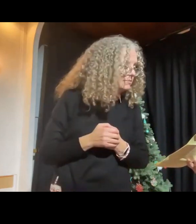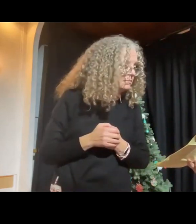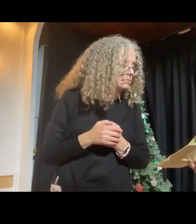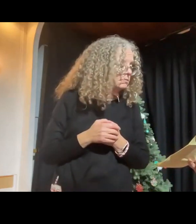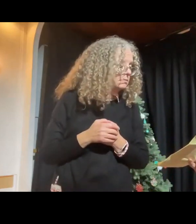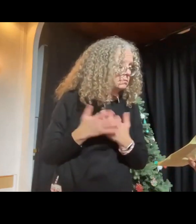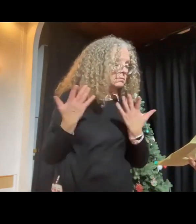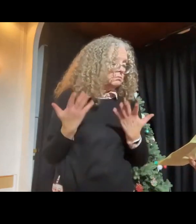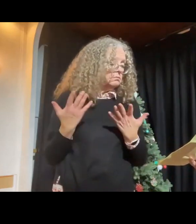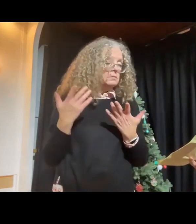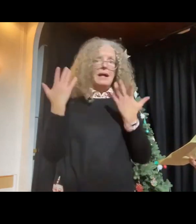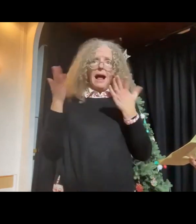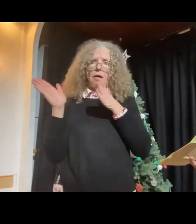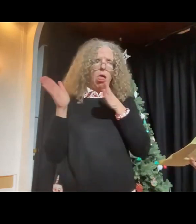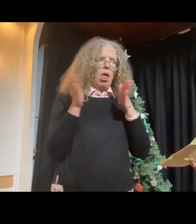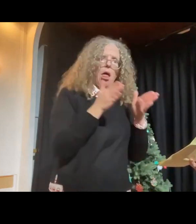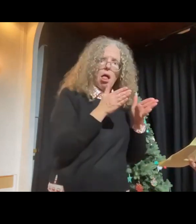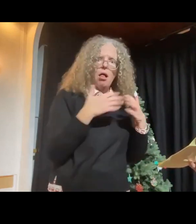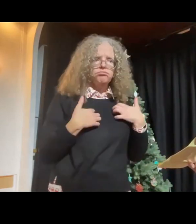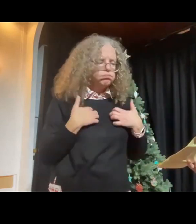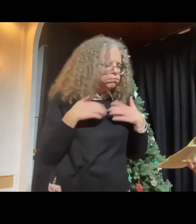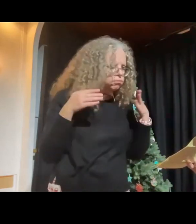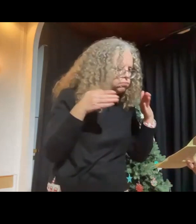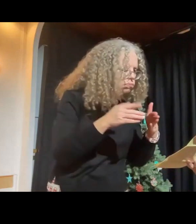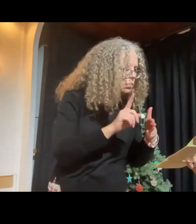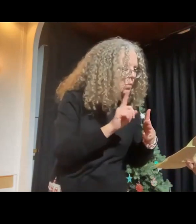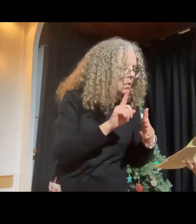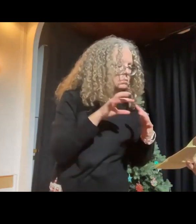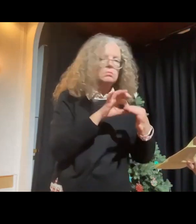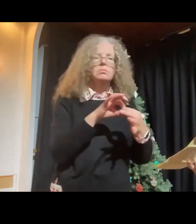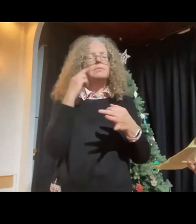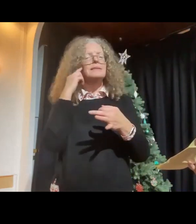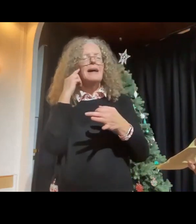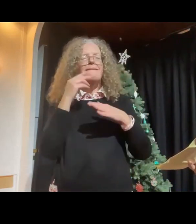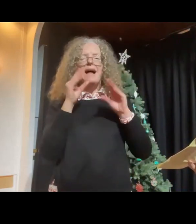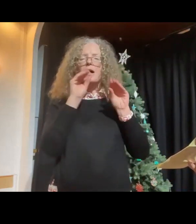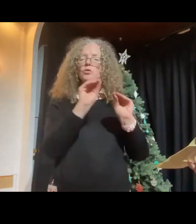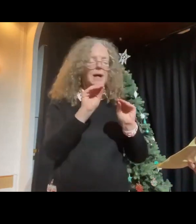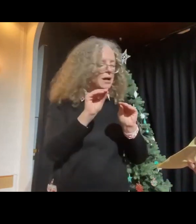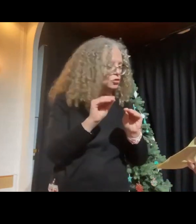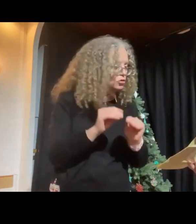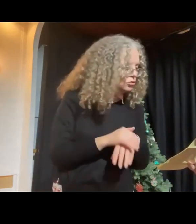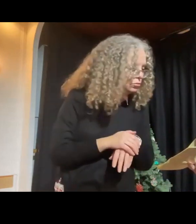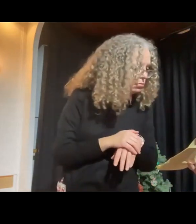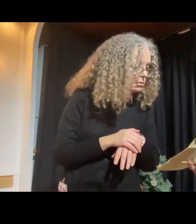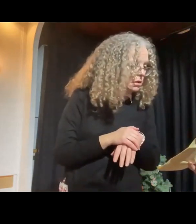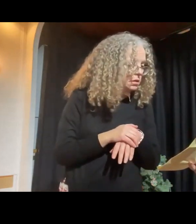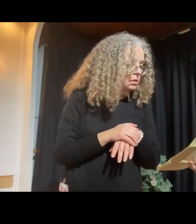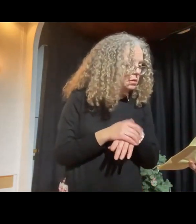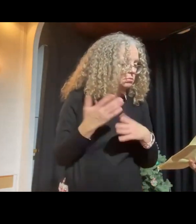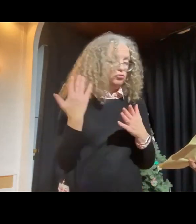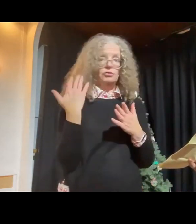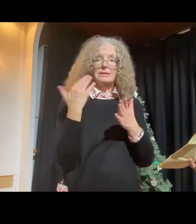And he now lectures in professional law at Cardiff University. His interest in the research area of